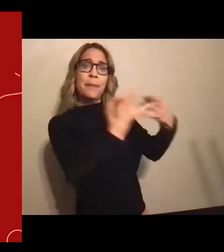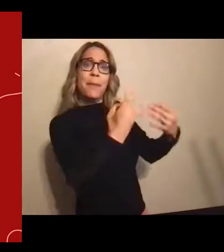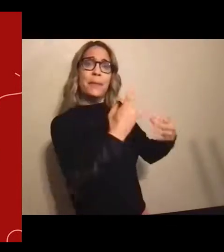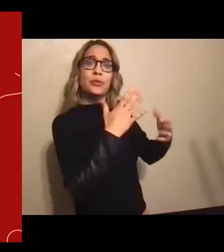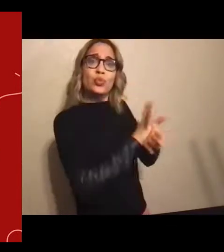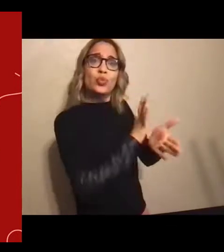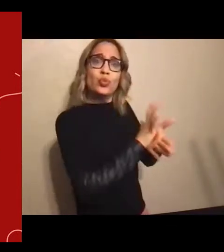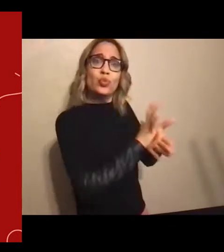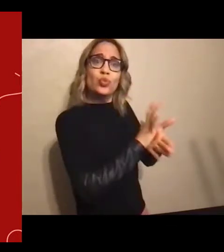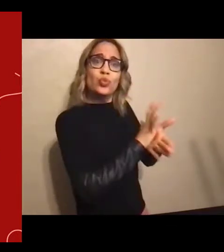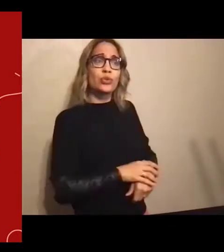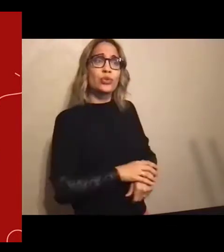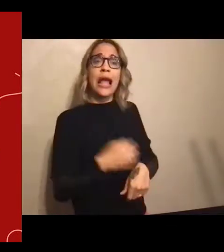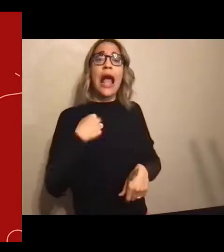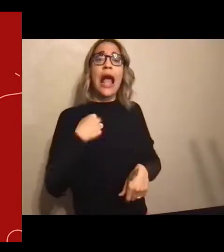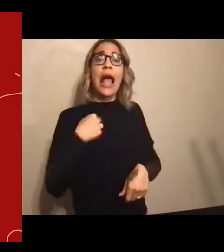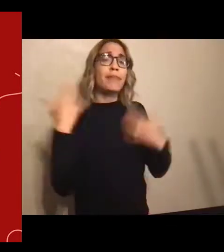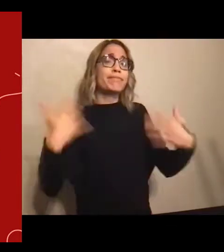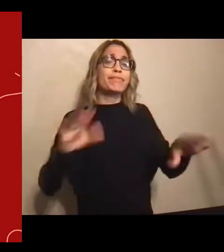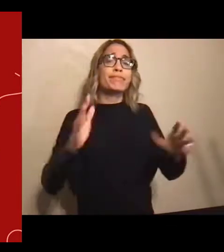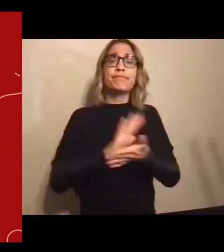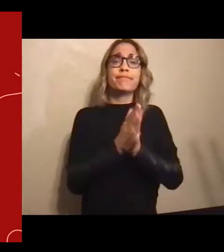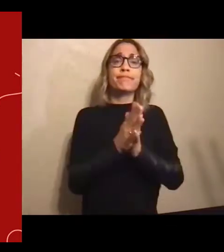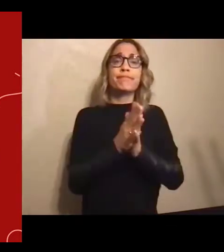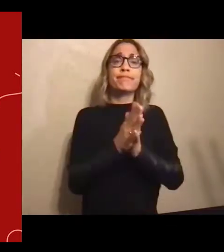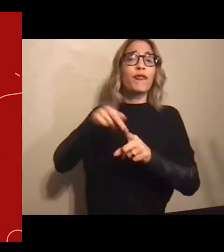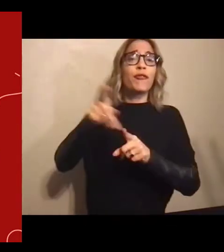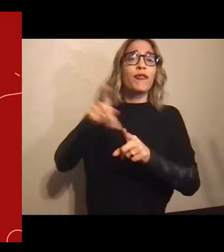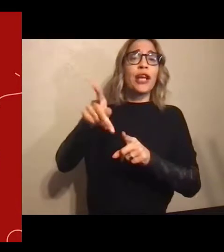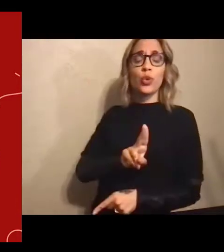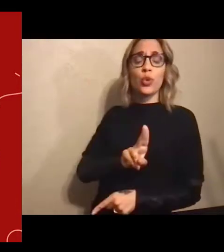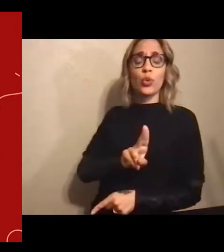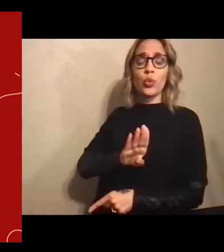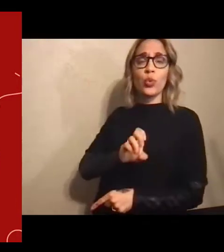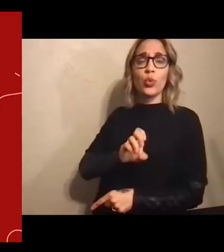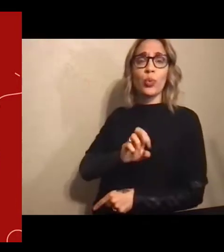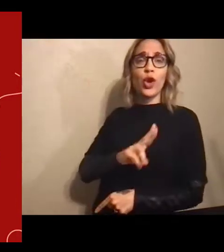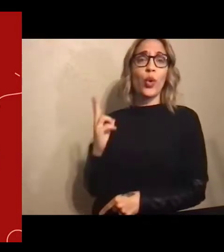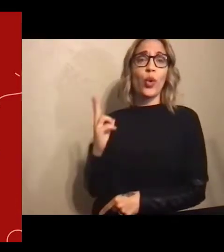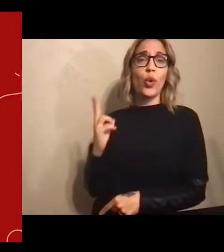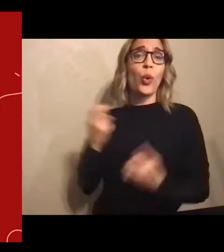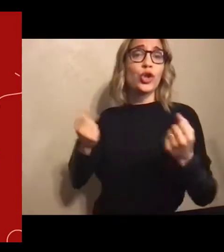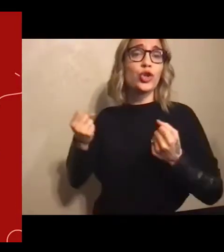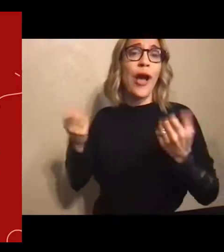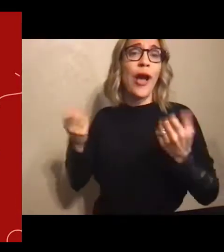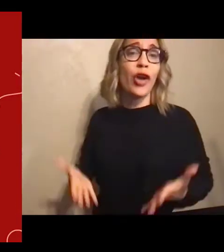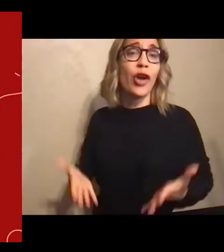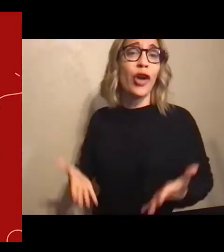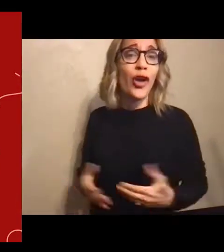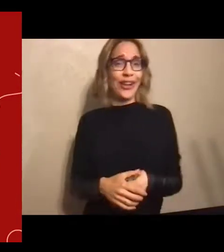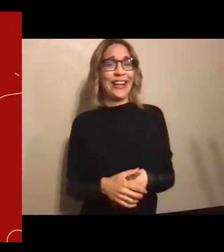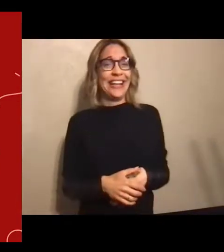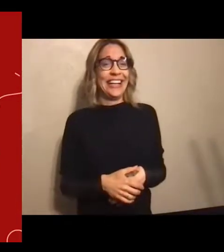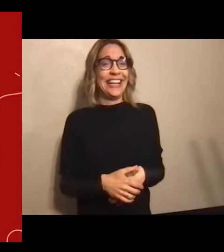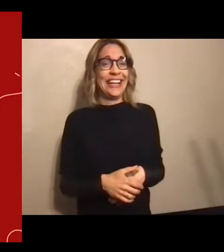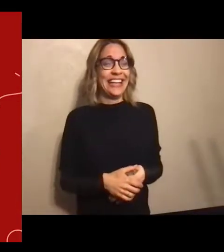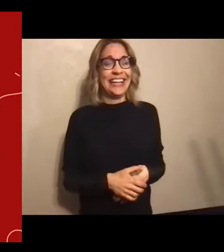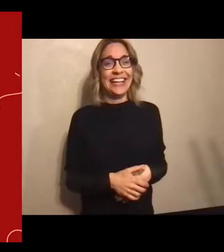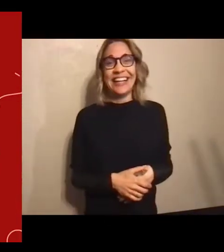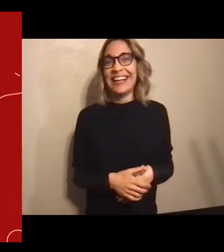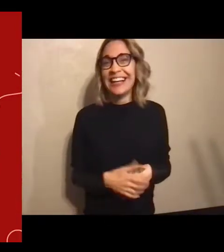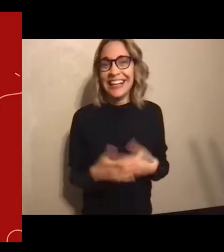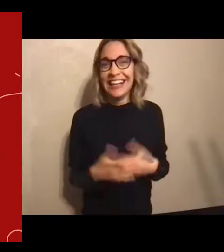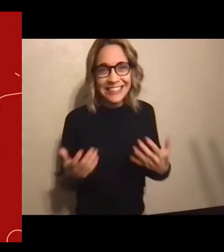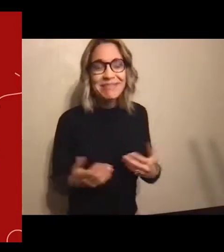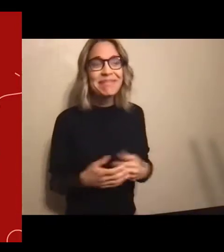life. Mom, you have to pick me up from school. Mom, you have to do this. For me, I feel like I'm a